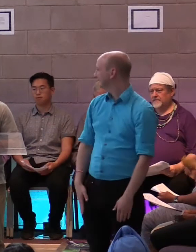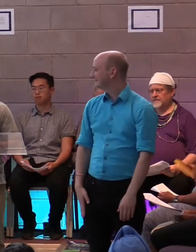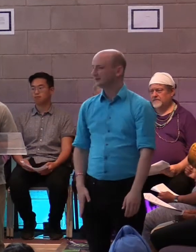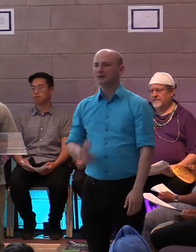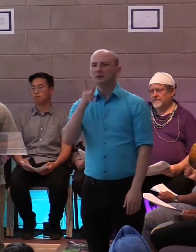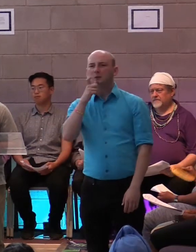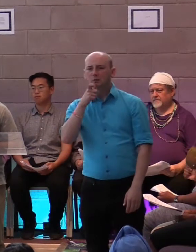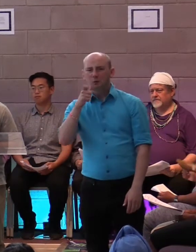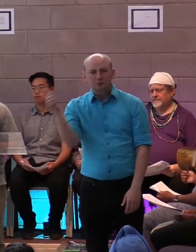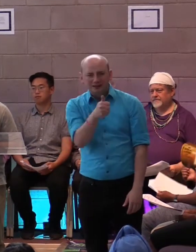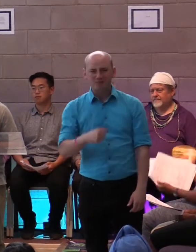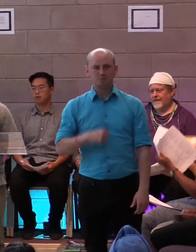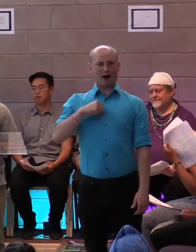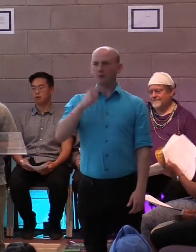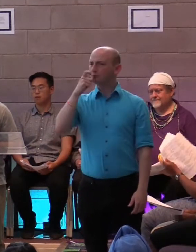Who here has pride?